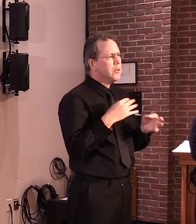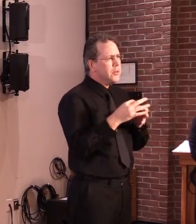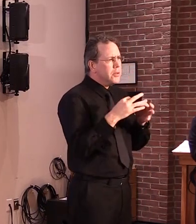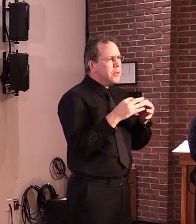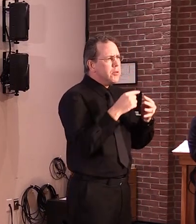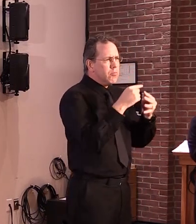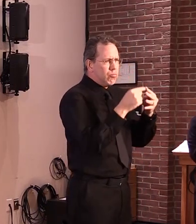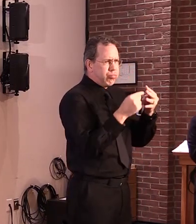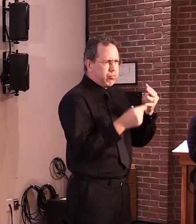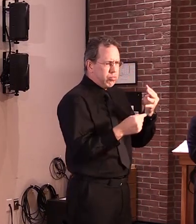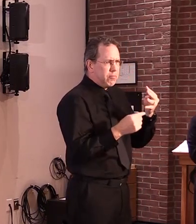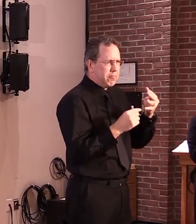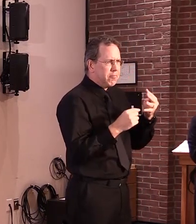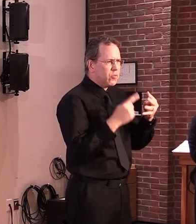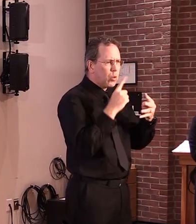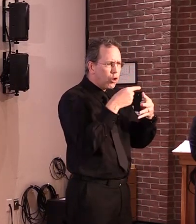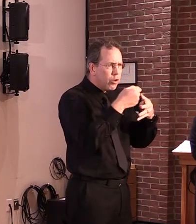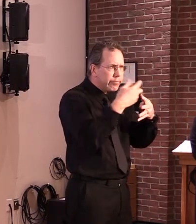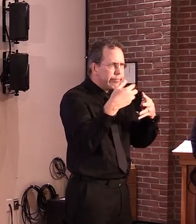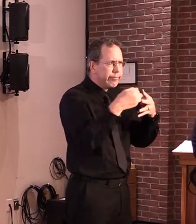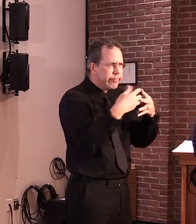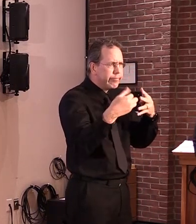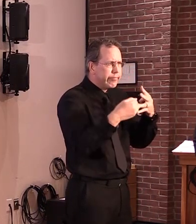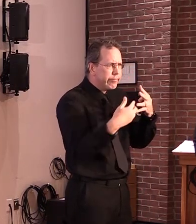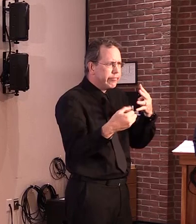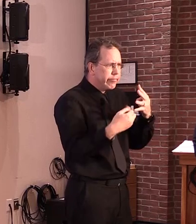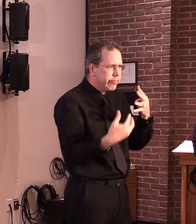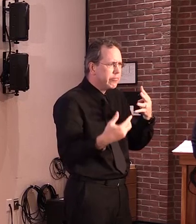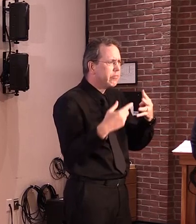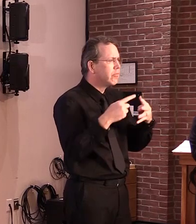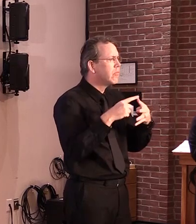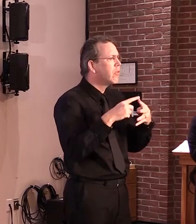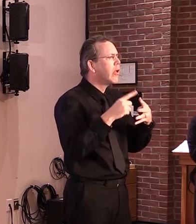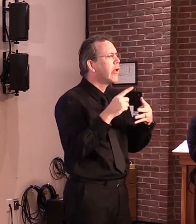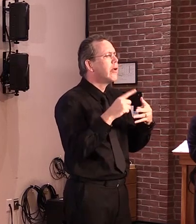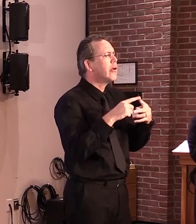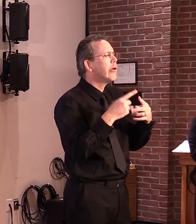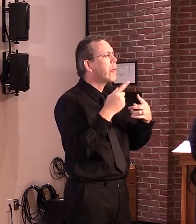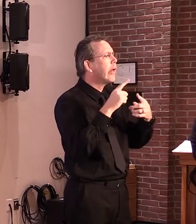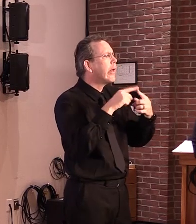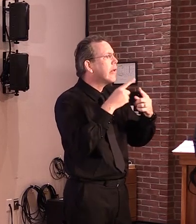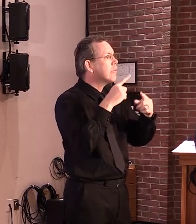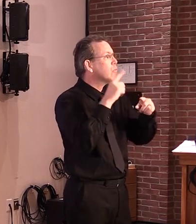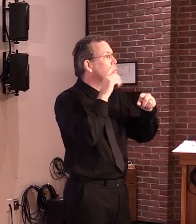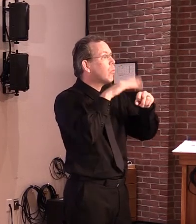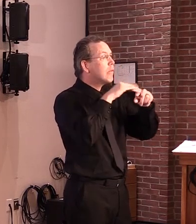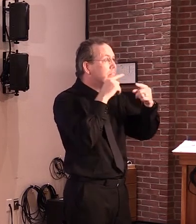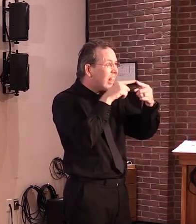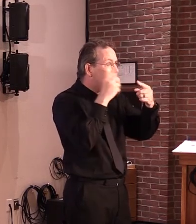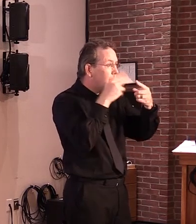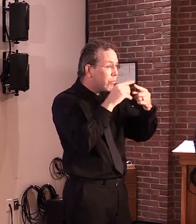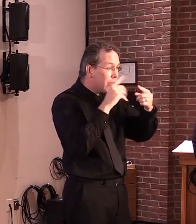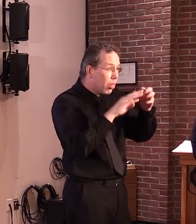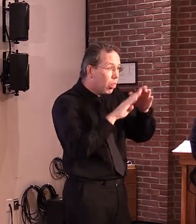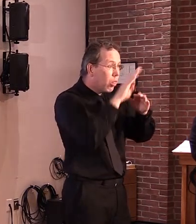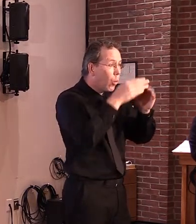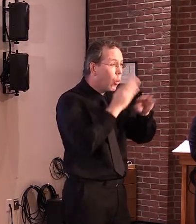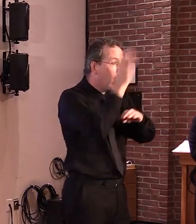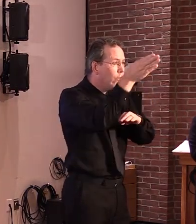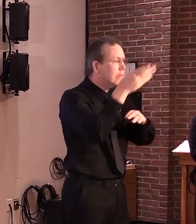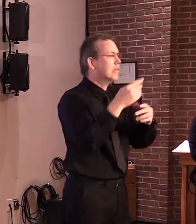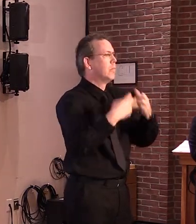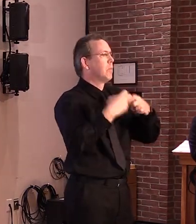of a guardrail or a concerning trend relating to each one of those metrics. Our first metric is syndromic